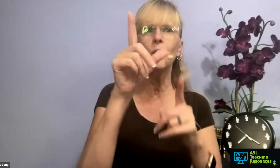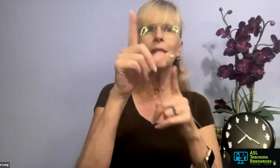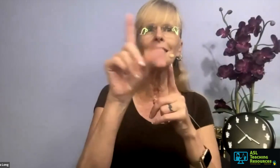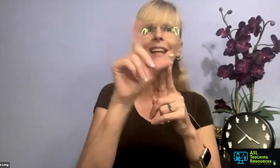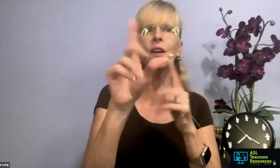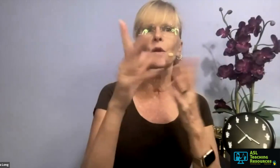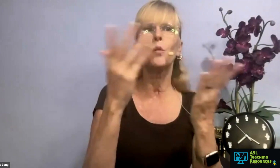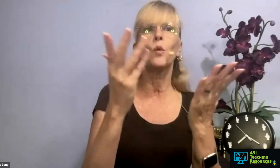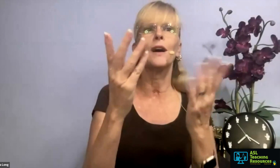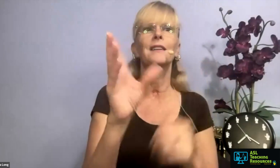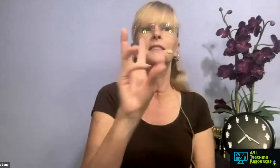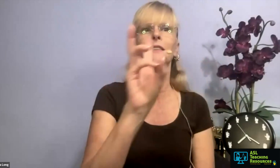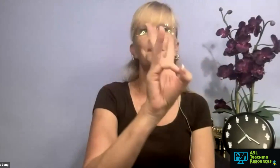the letter what?